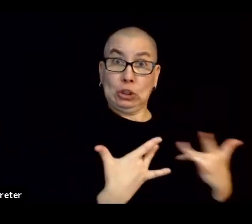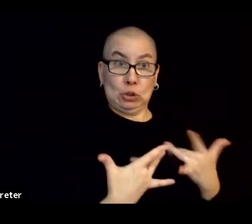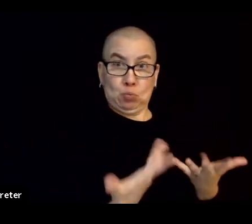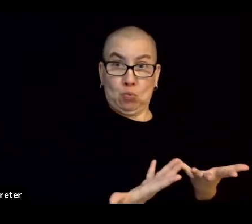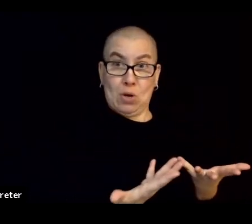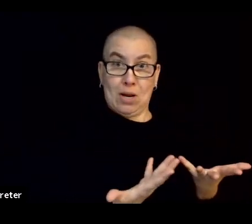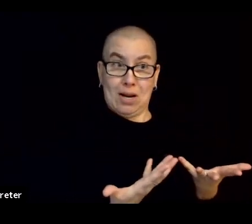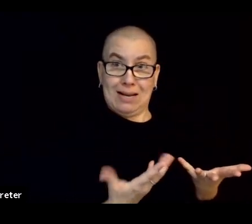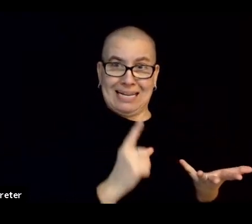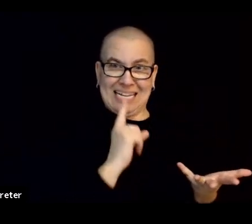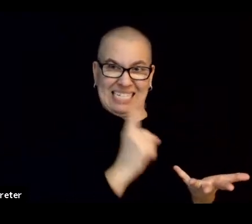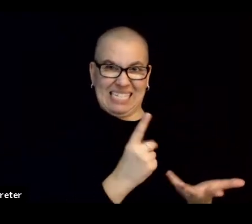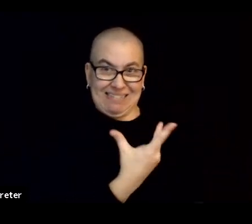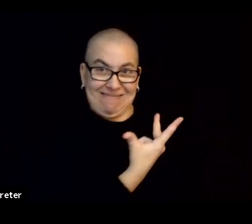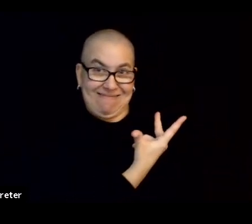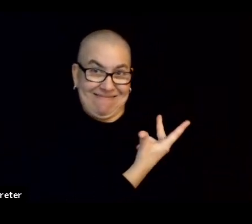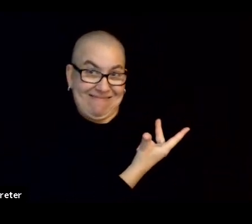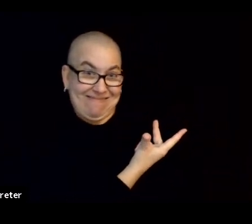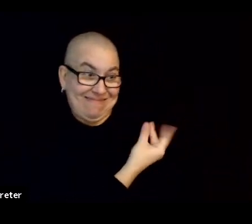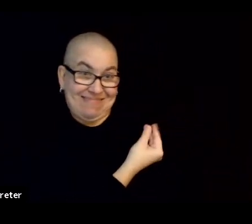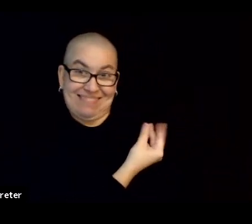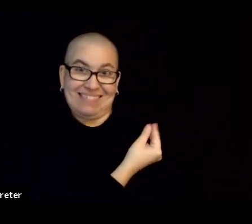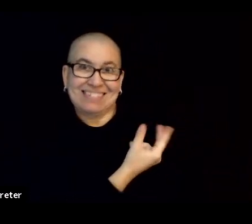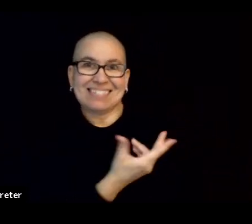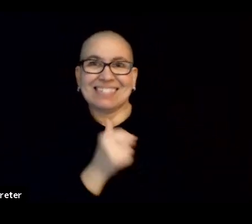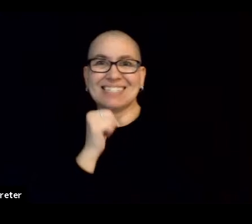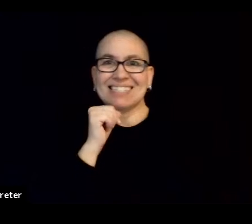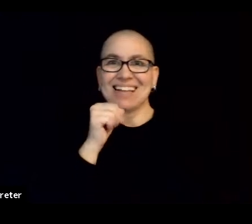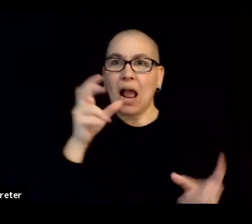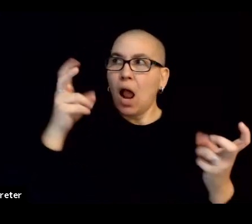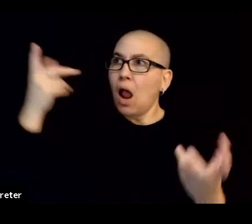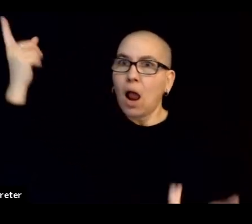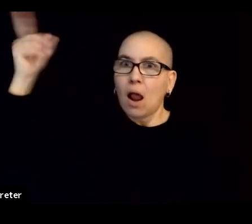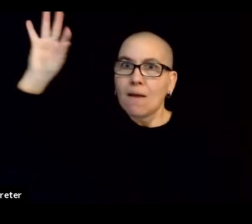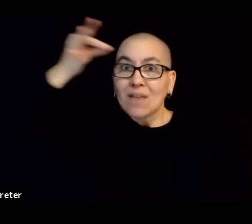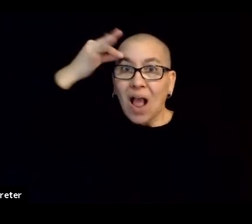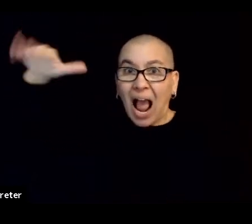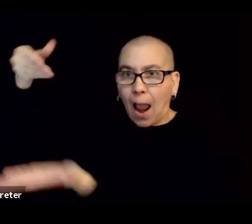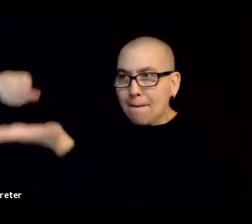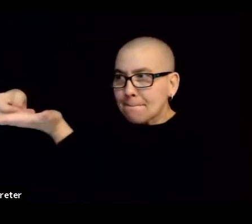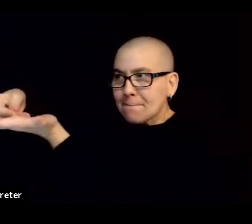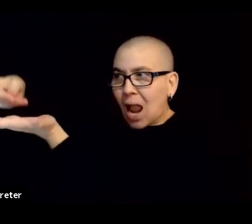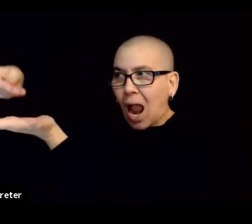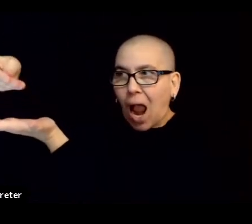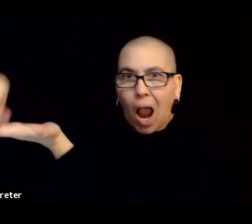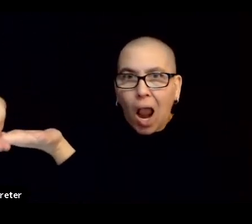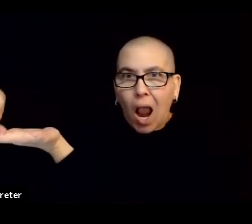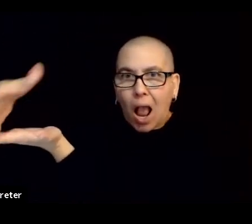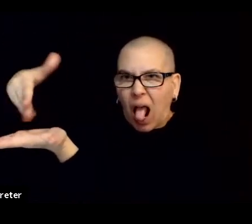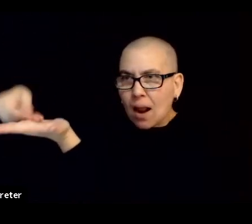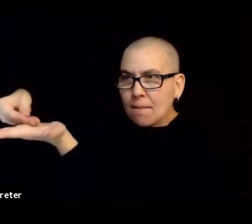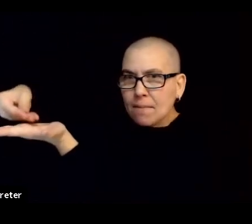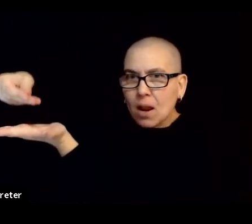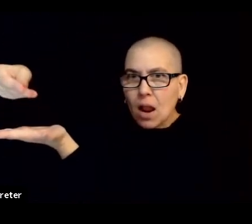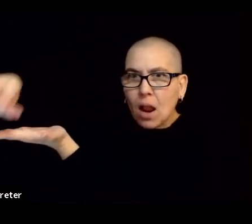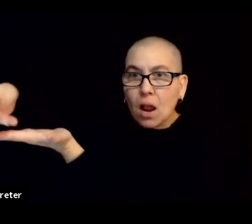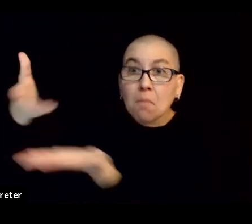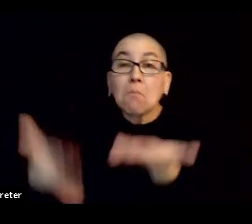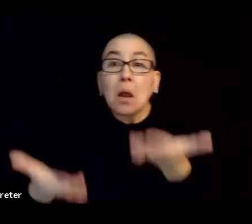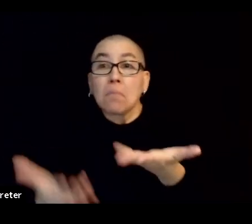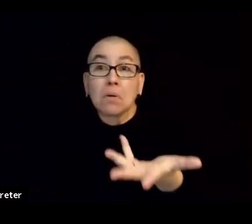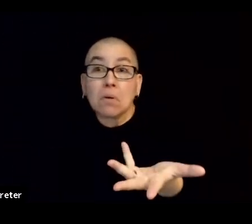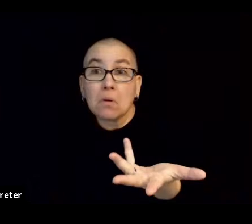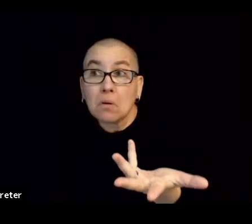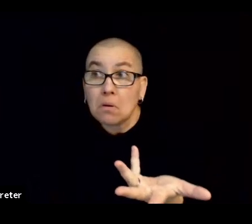queue, and that we were being told they were there. Now, the good news is it may be this way, Tom. It may be that Wednesday at noon that the